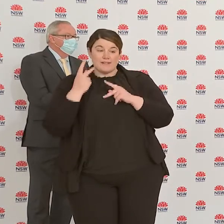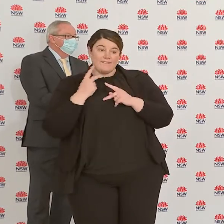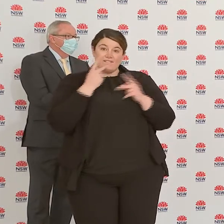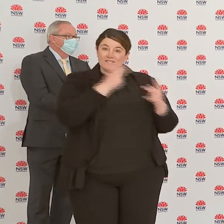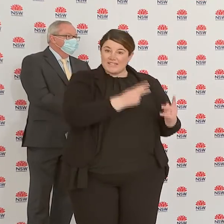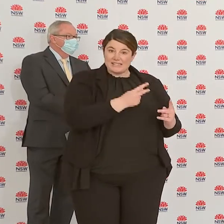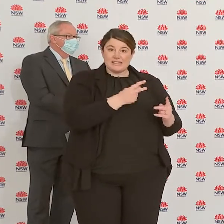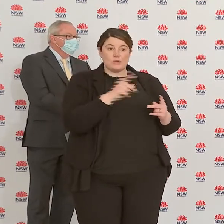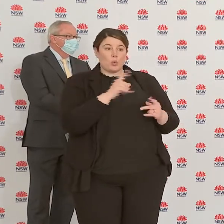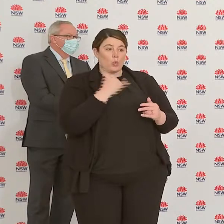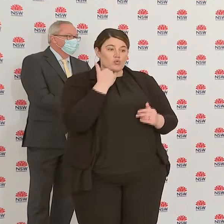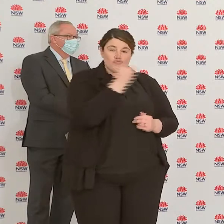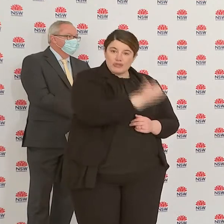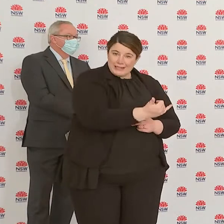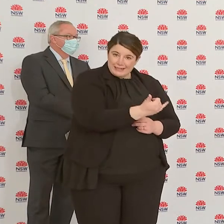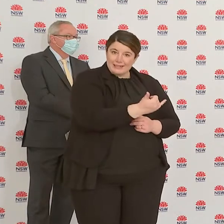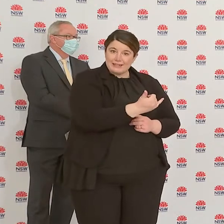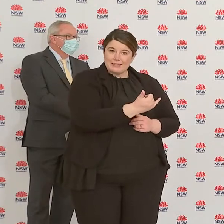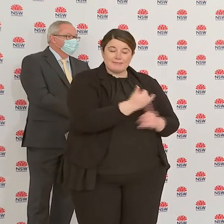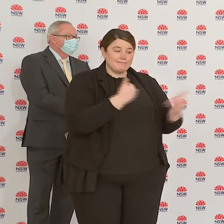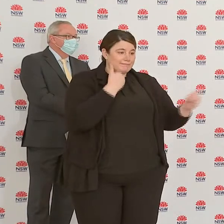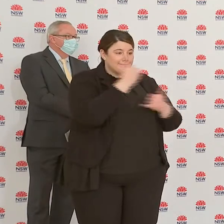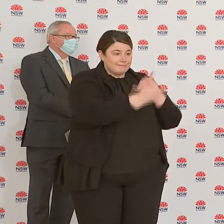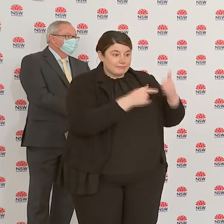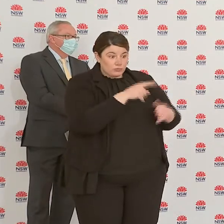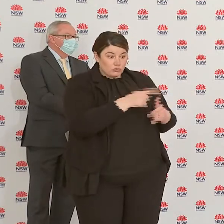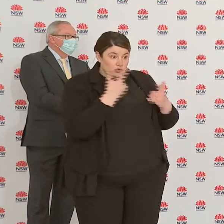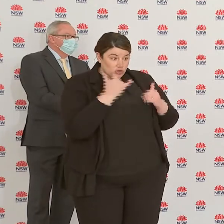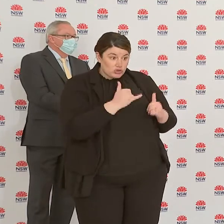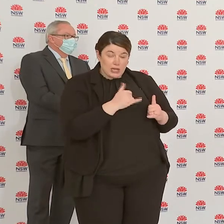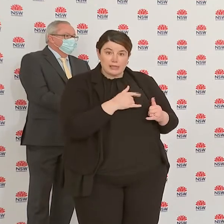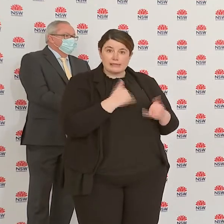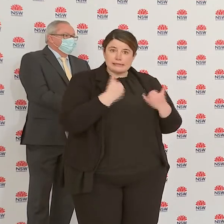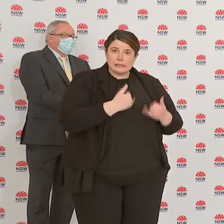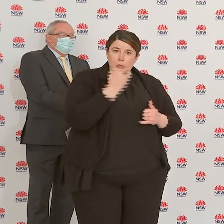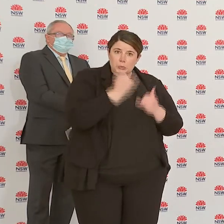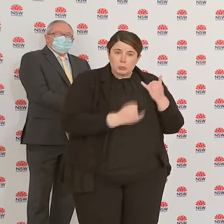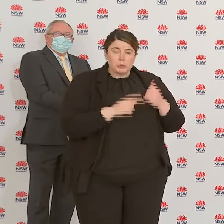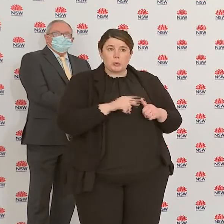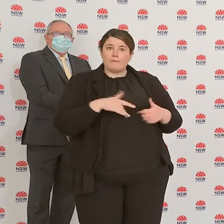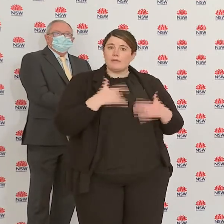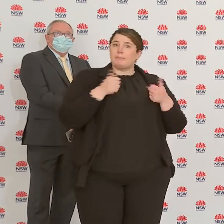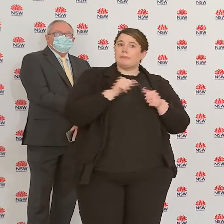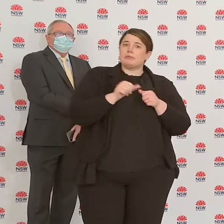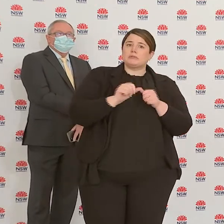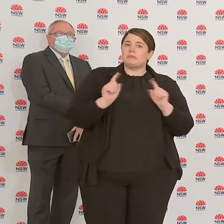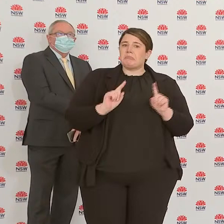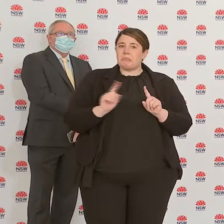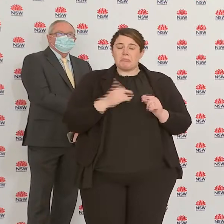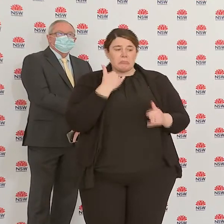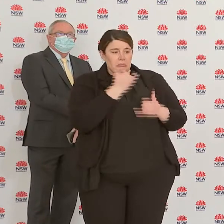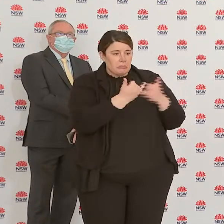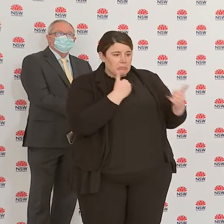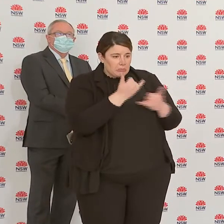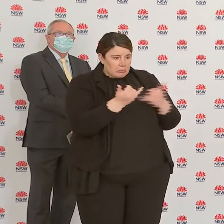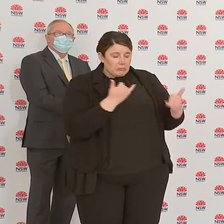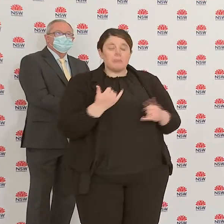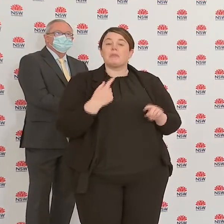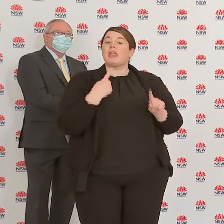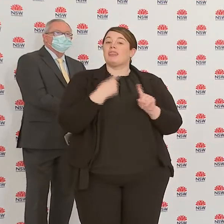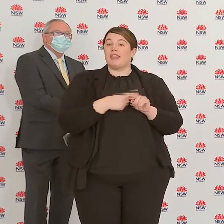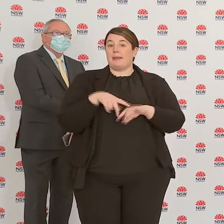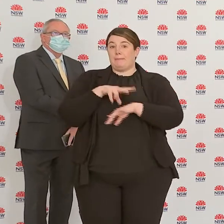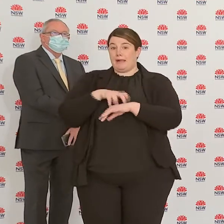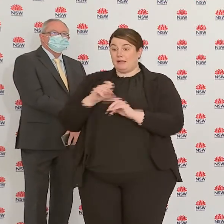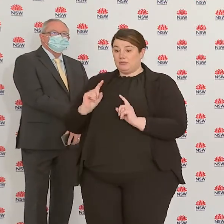care teams and people are ringing people at home to check on their health status. In addition, police have also been